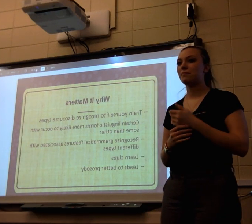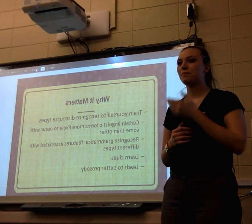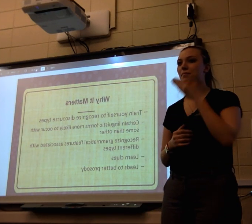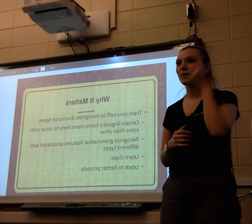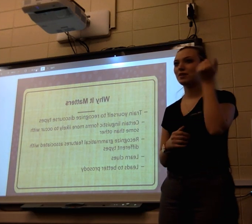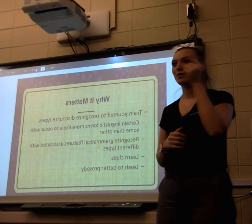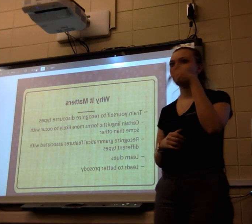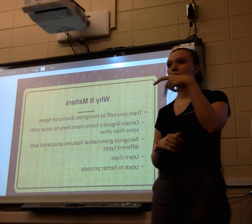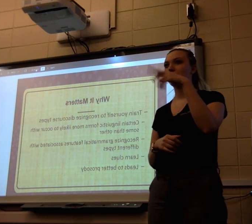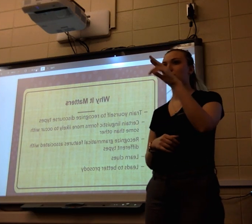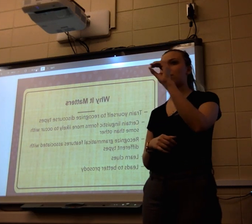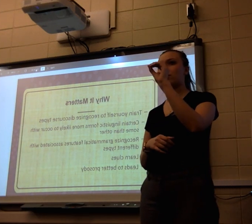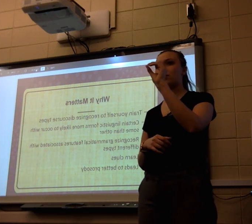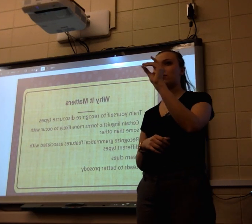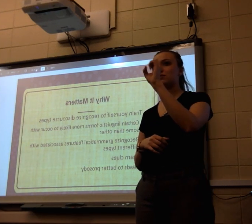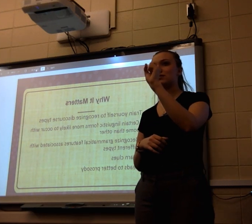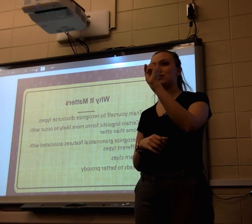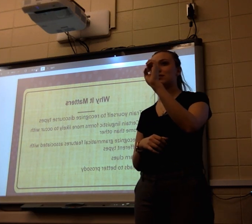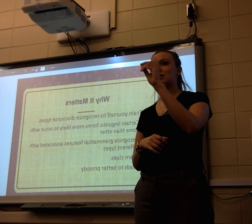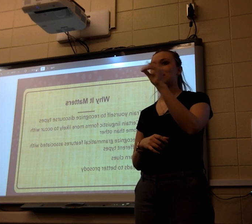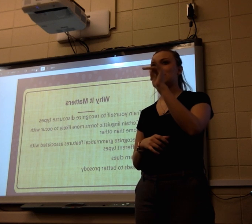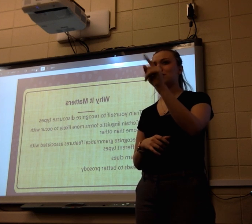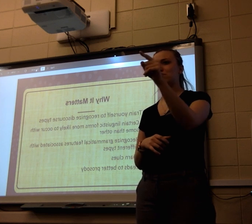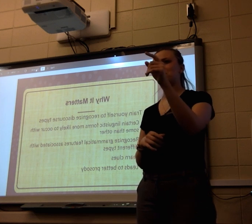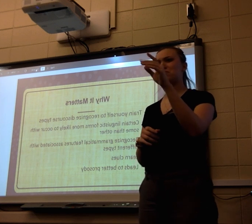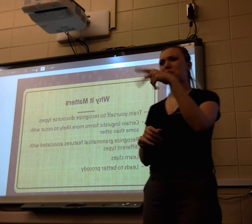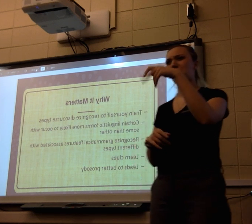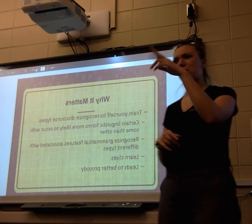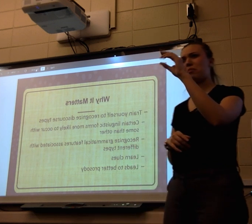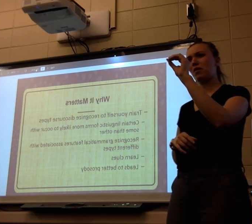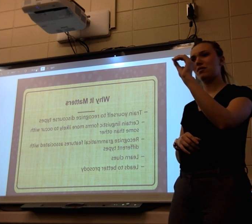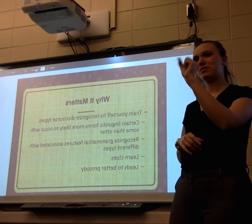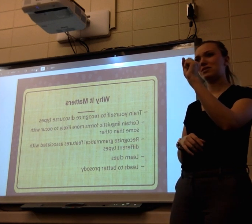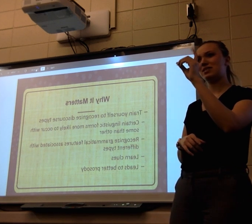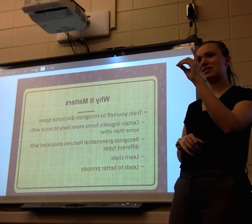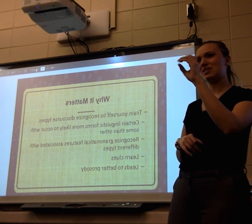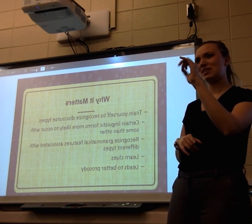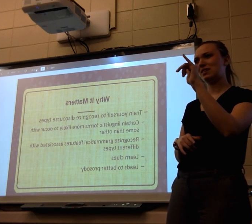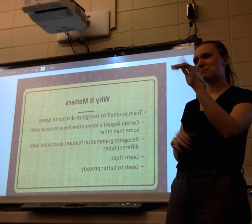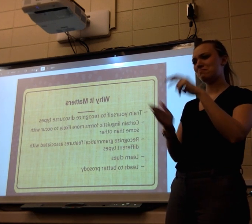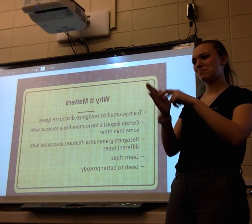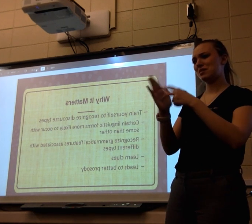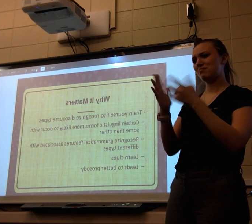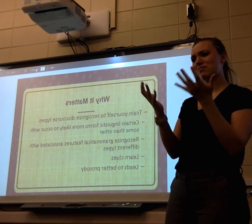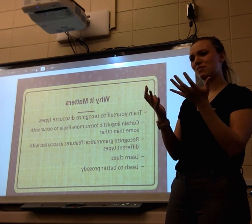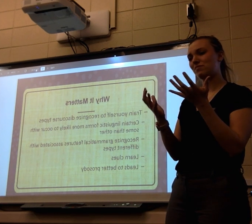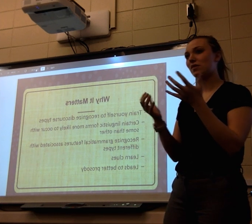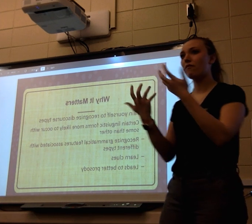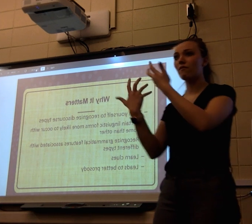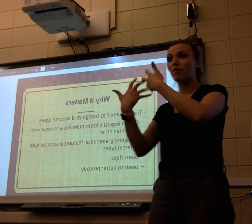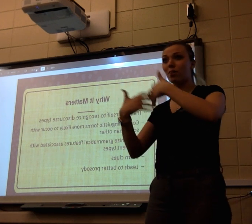Prosody. Rhythm, cadence, right? Just flow. We want good flow as interpreters,